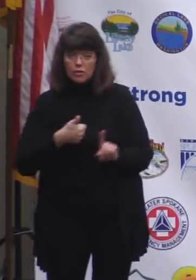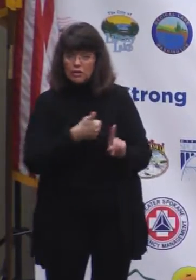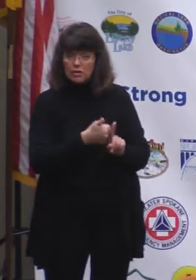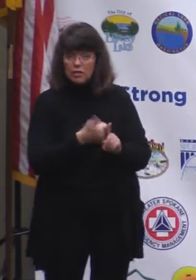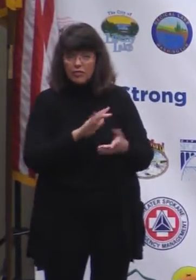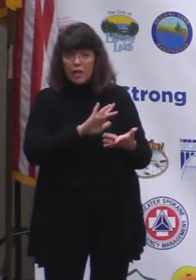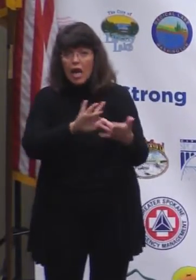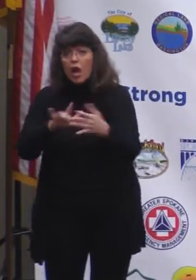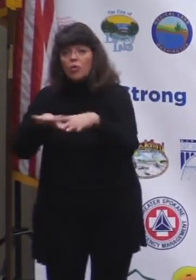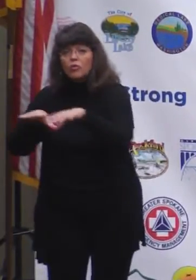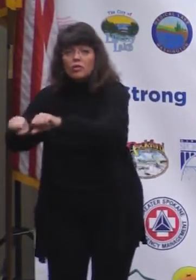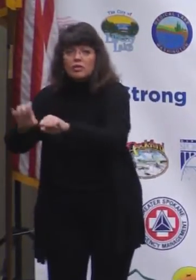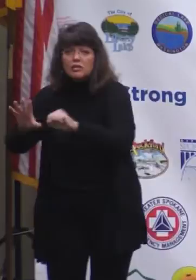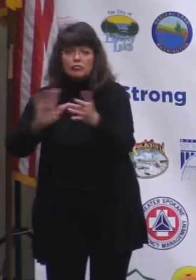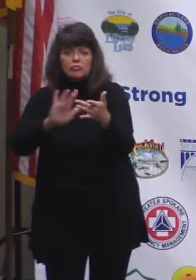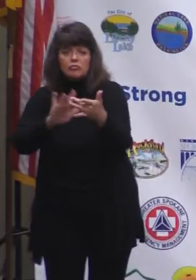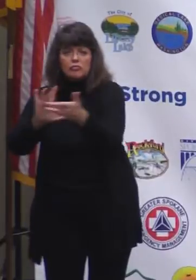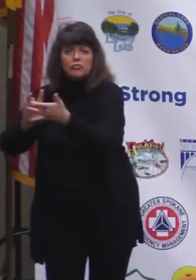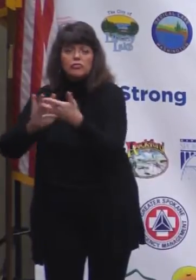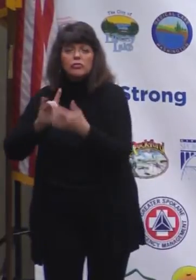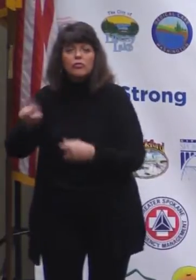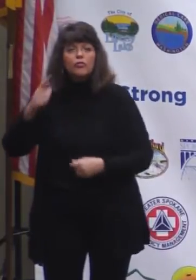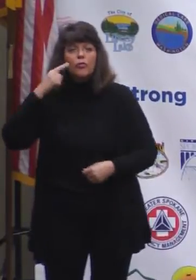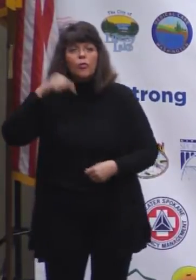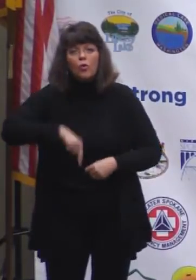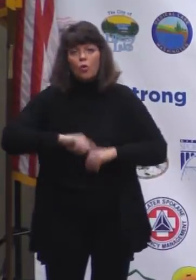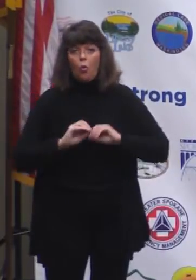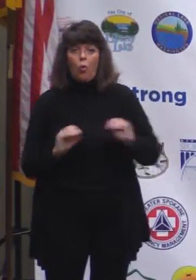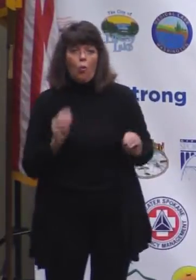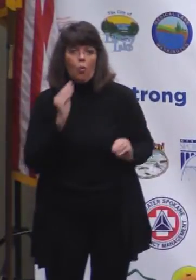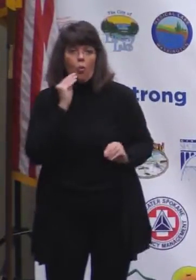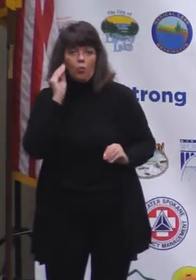of the unsheltered population in our community. Kylie?